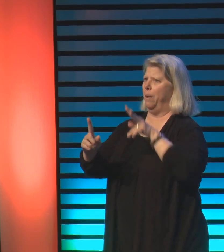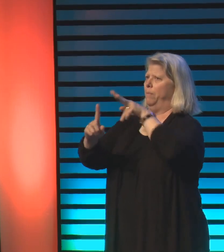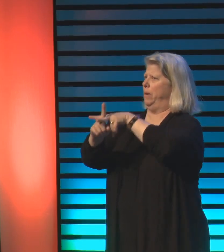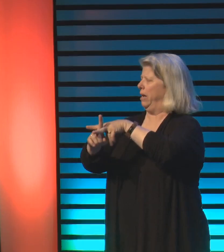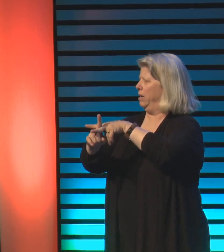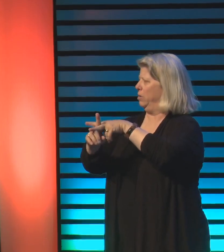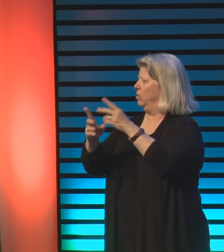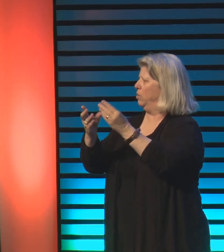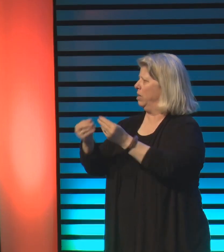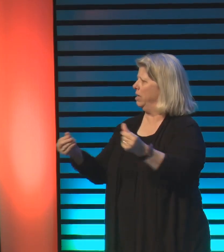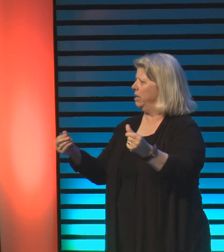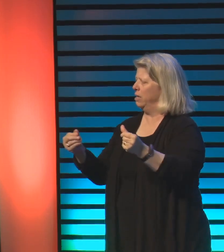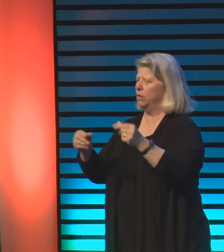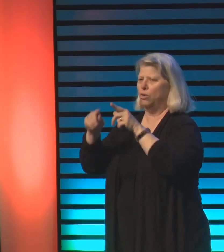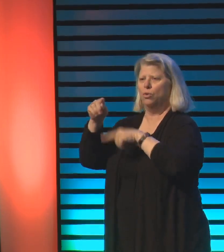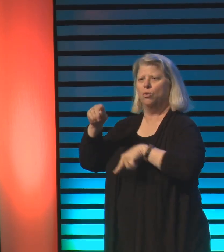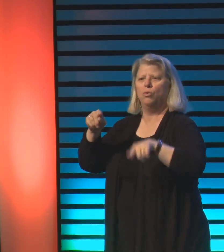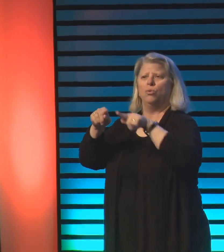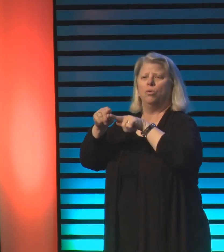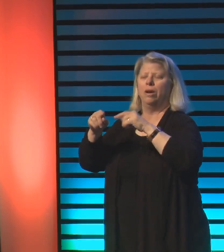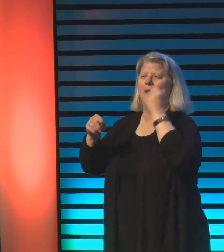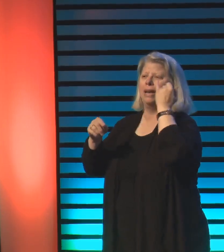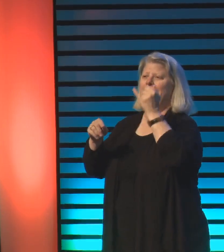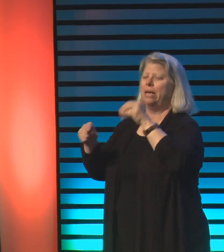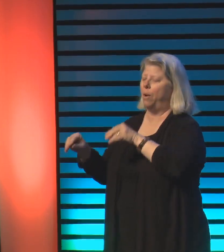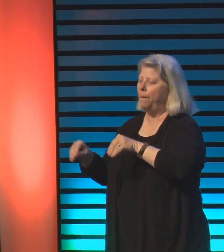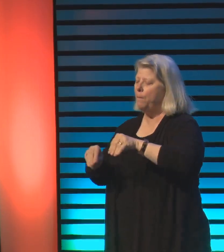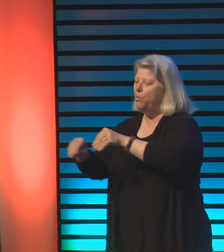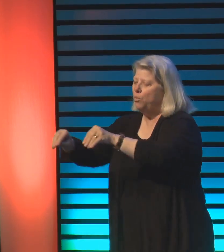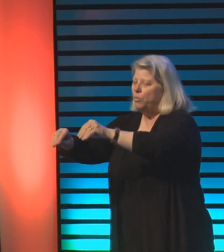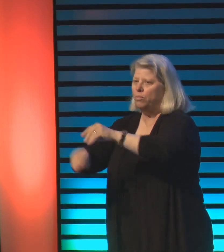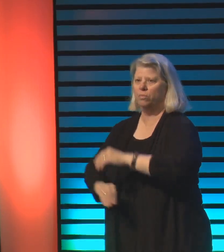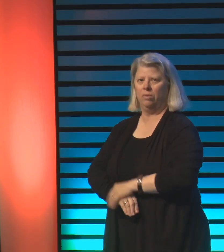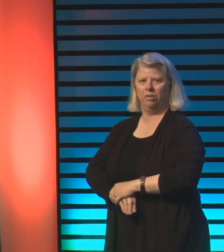of the healing circle, and that is the idea of movement,